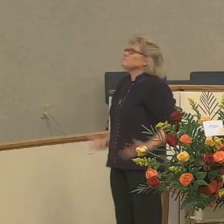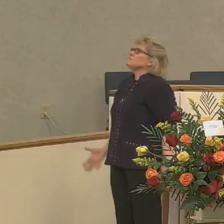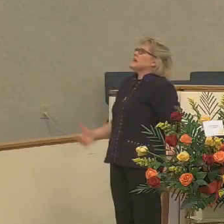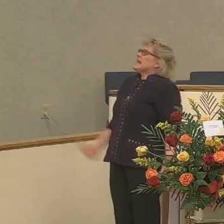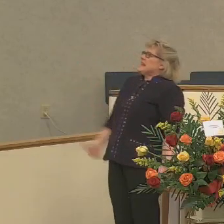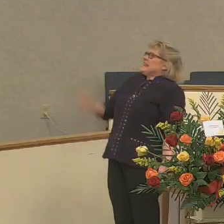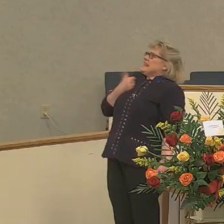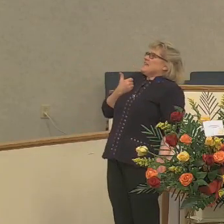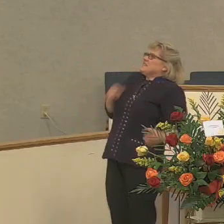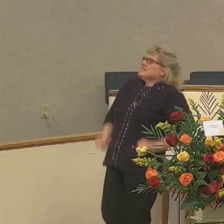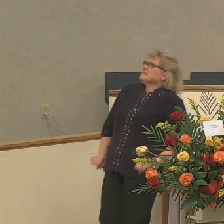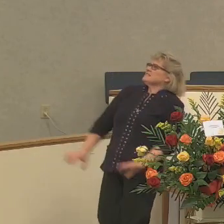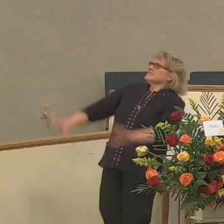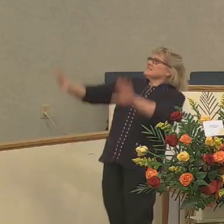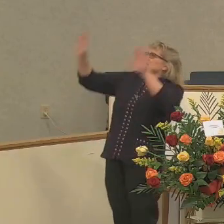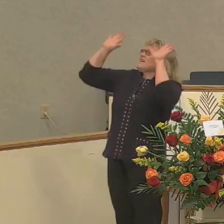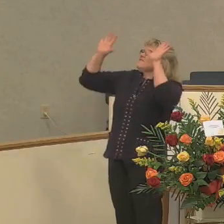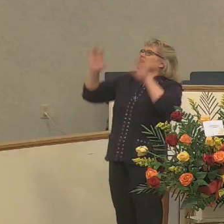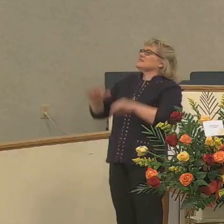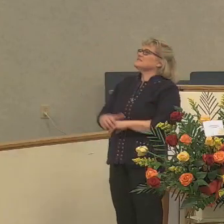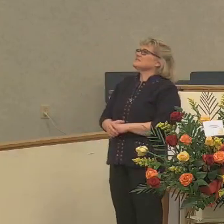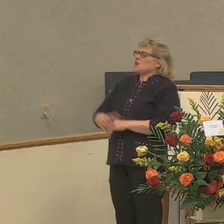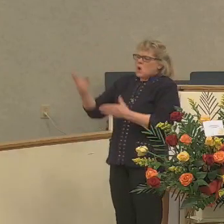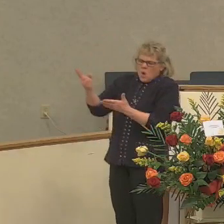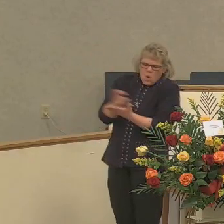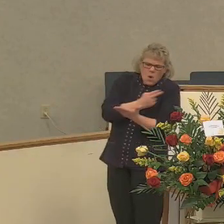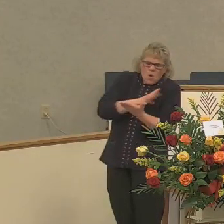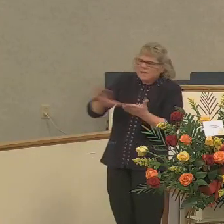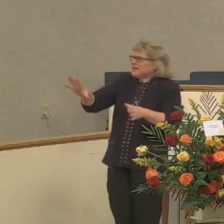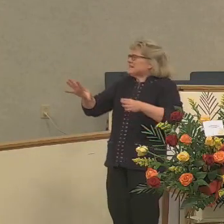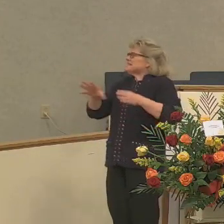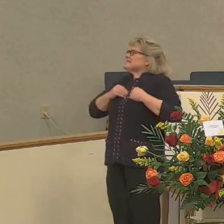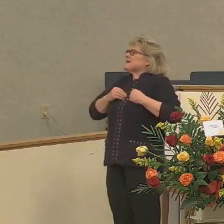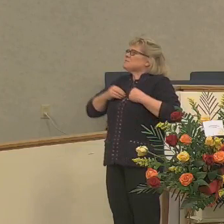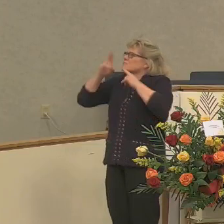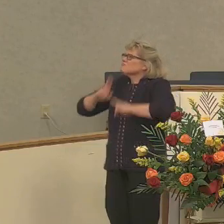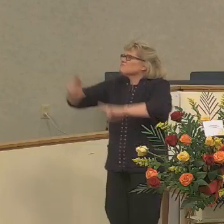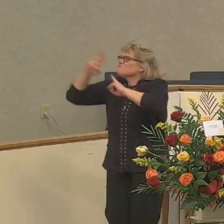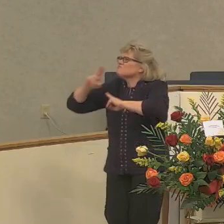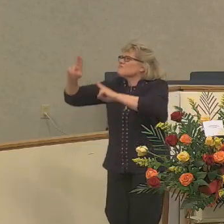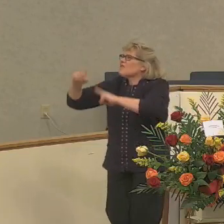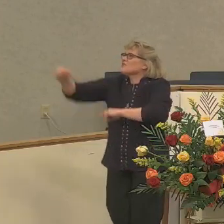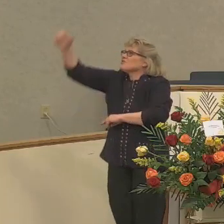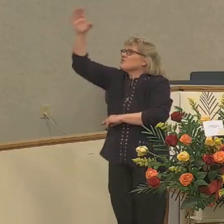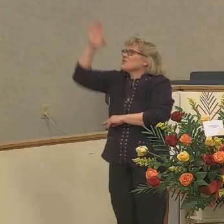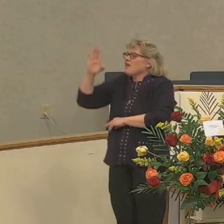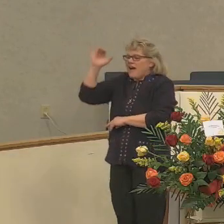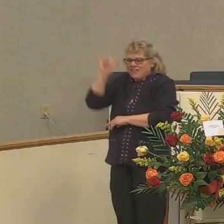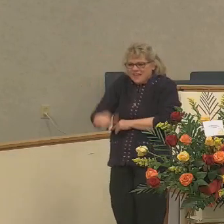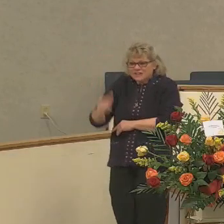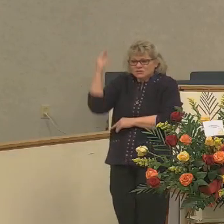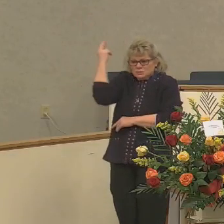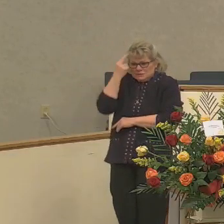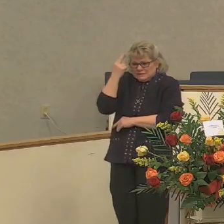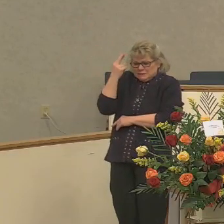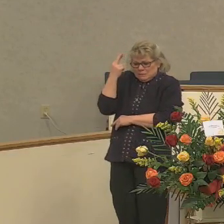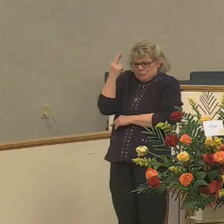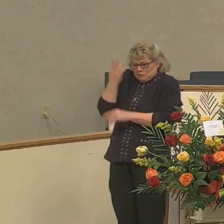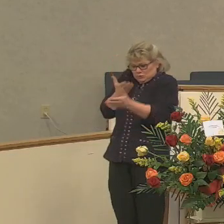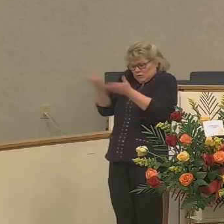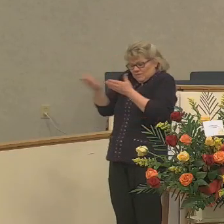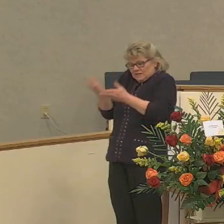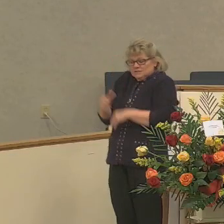a living sacrifice, holy, acceptable unto God, which is your reasonable